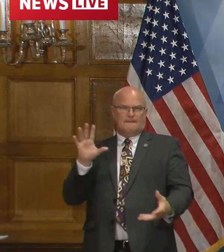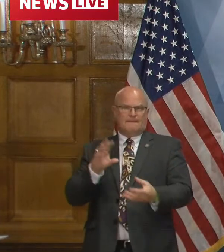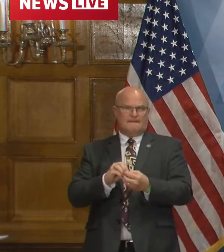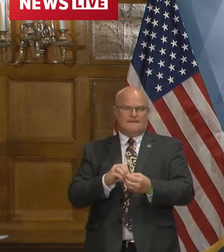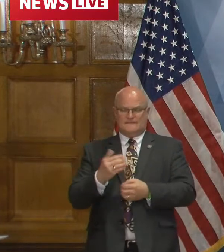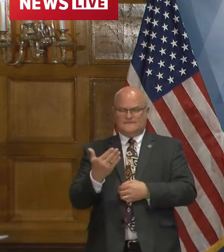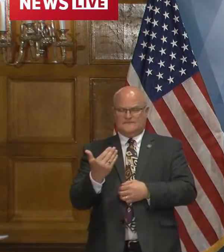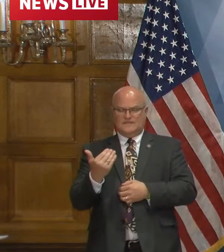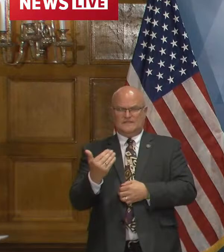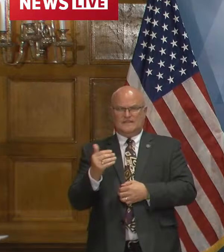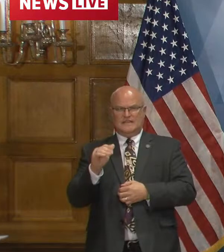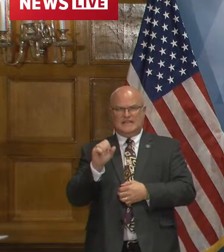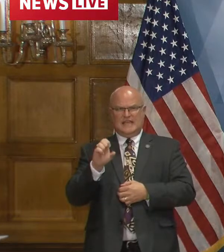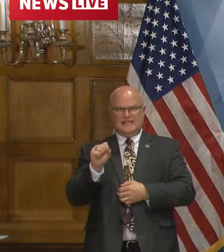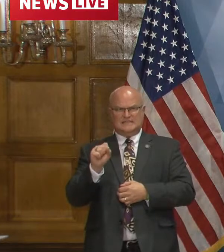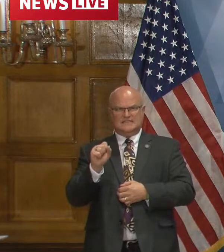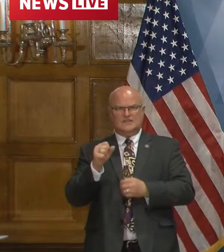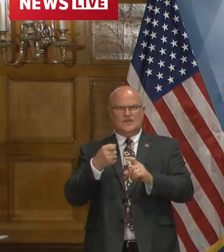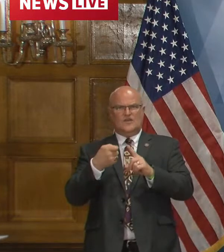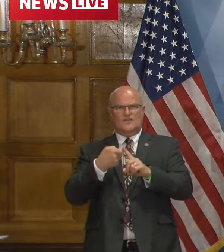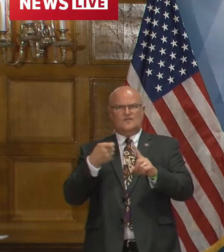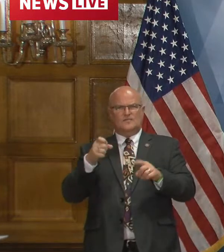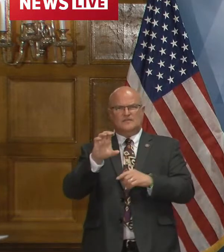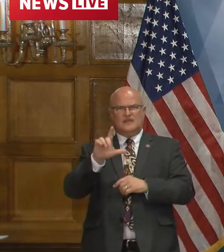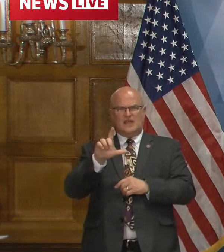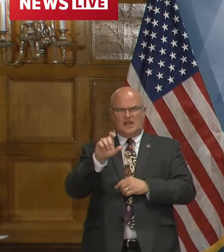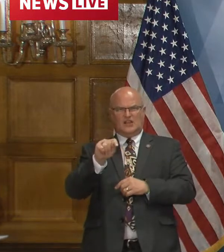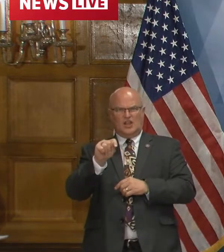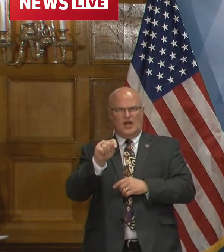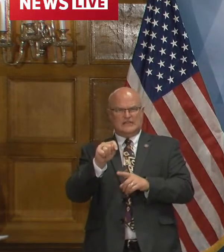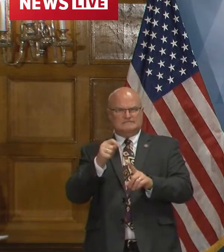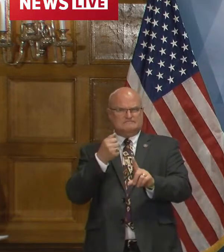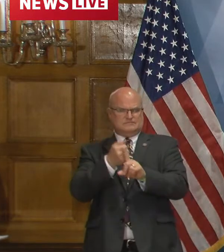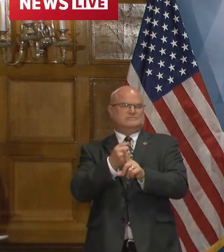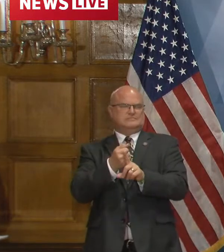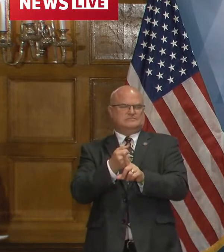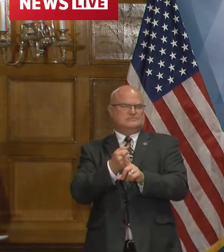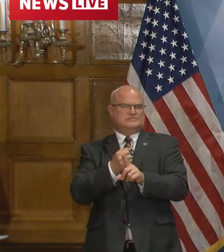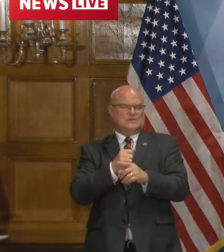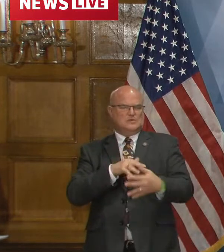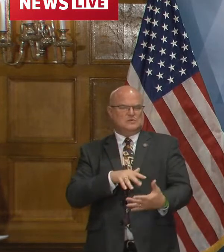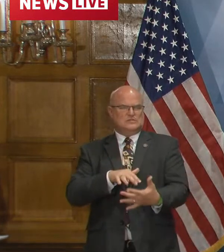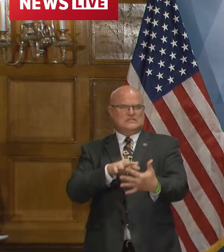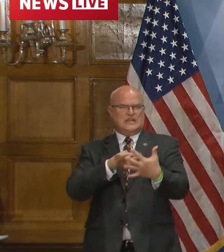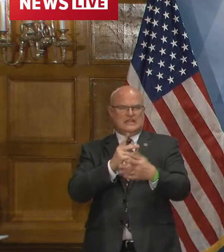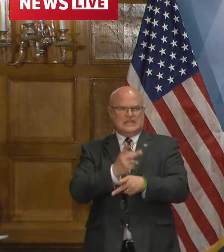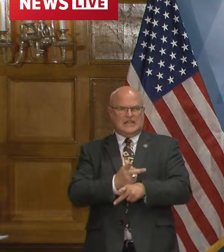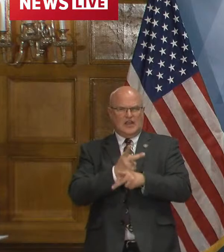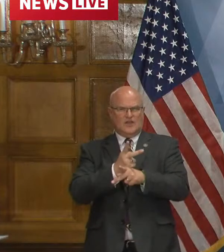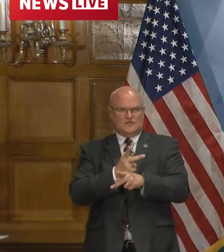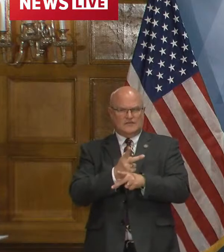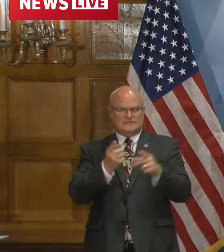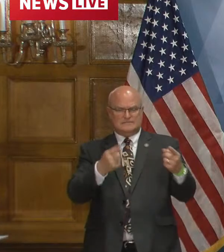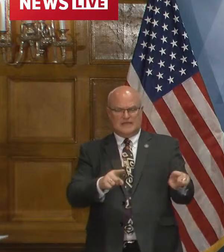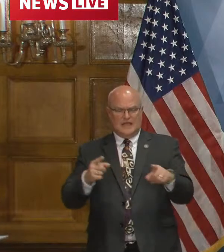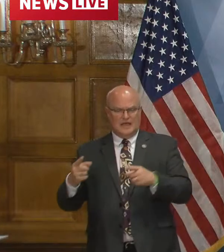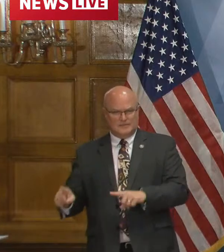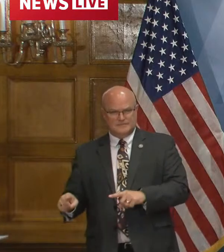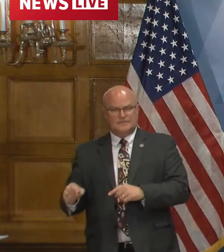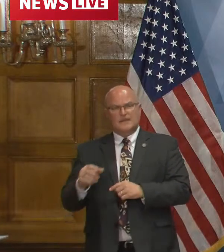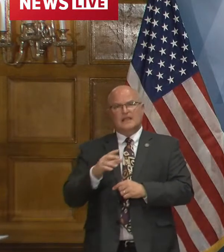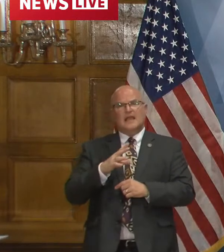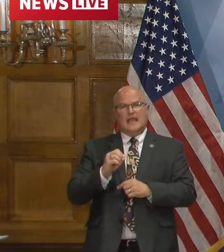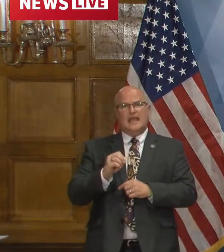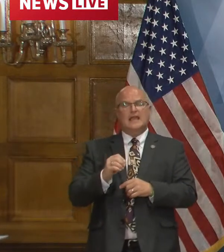15 cases of this clotting disorder with low platelets was identified. It was studied very carefully as to the incidence,